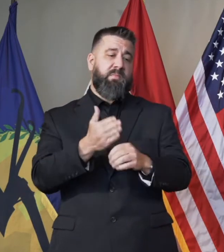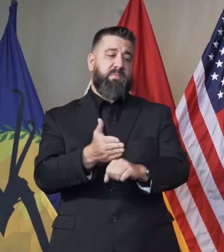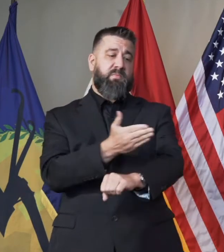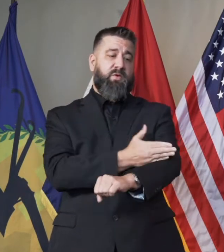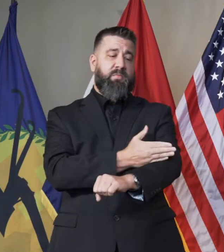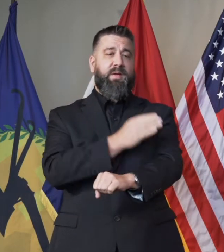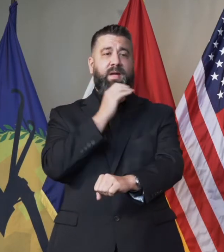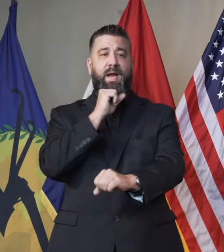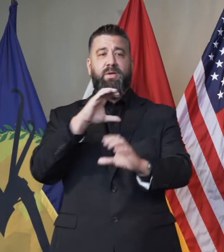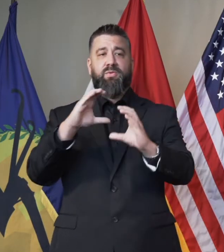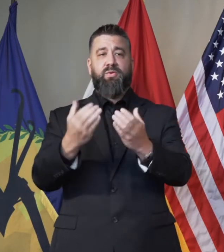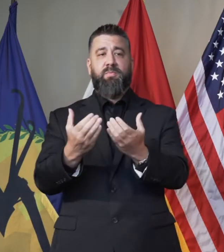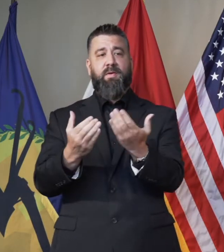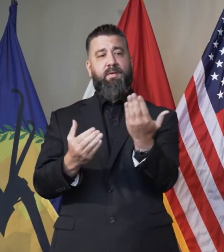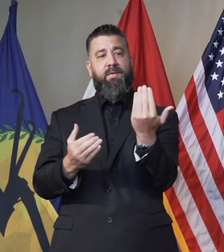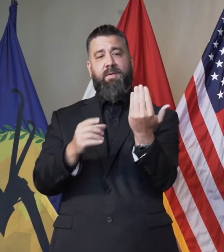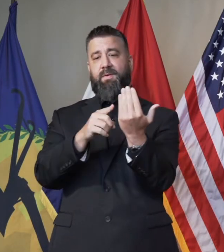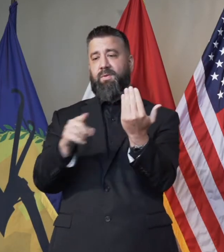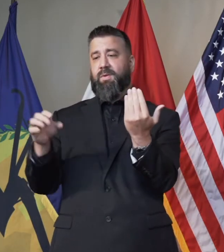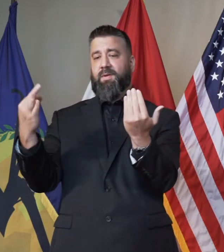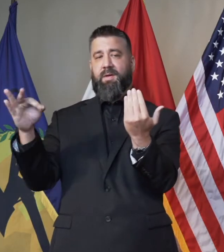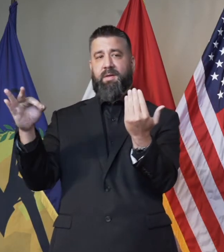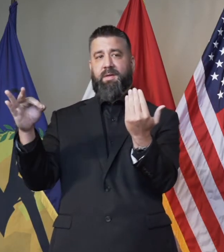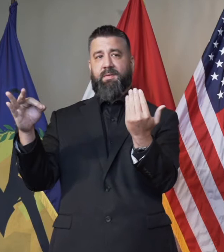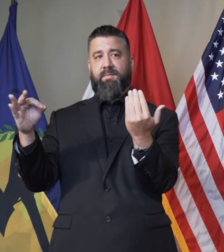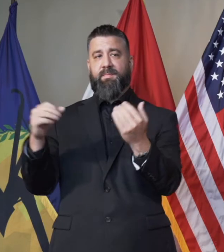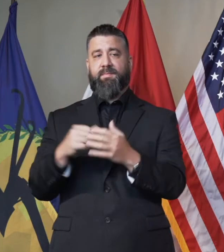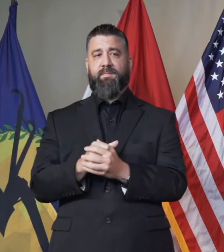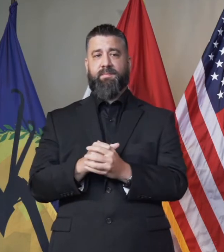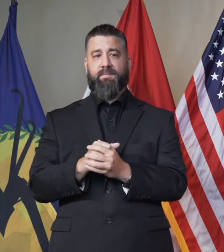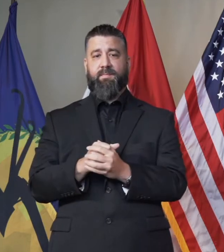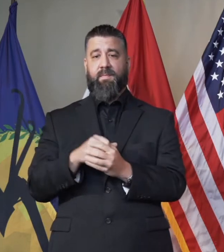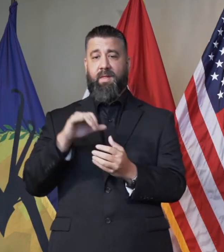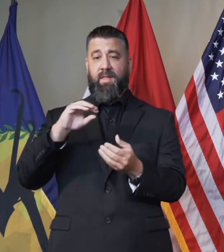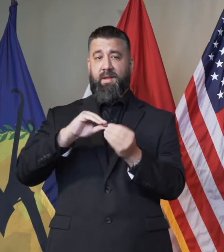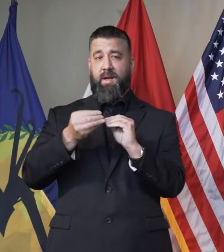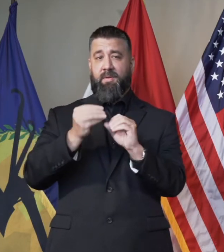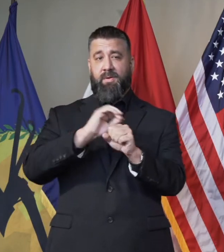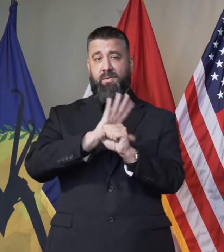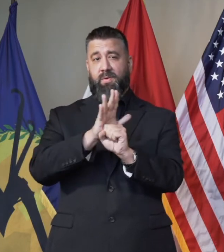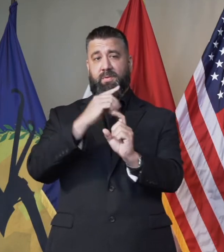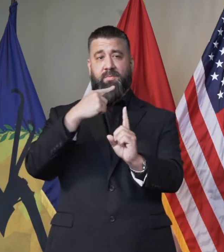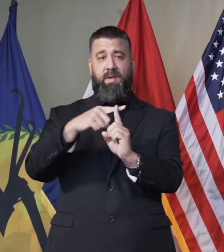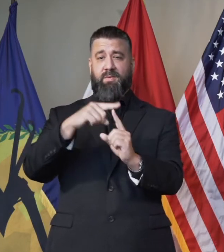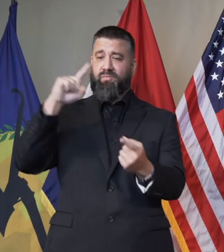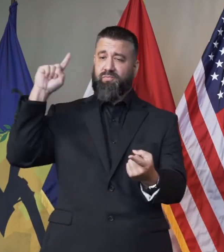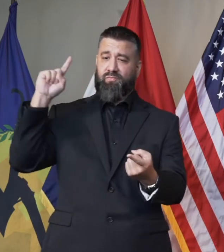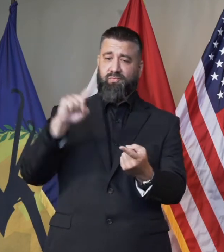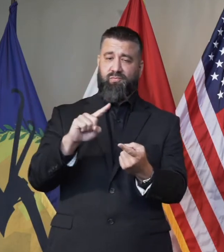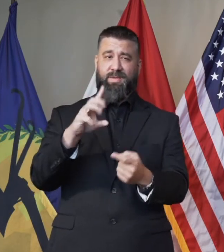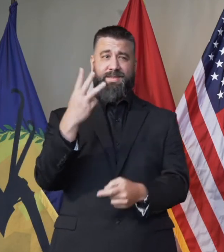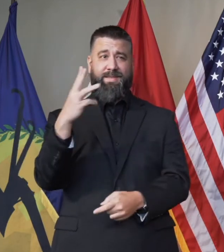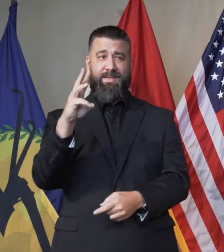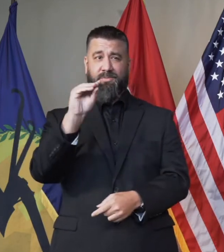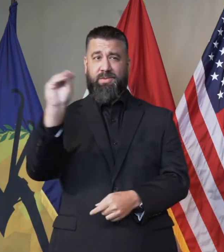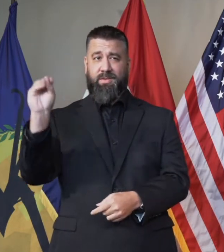where the rate of daily new cases has declined 16% from September 15th to September